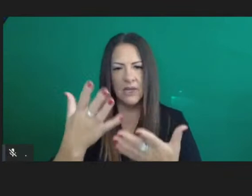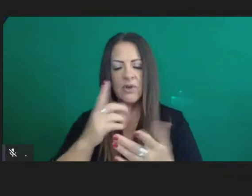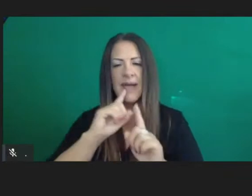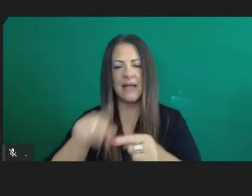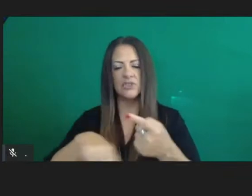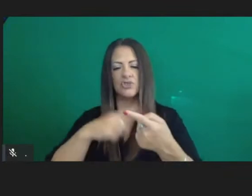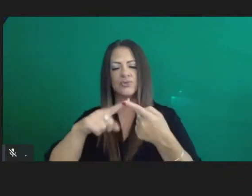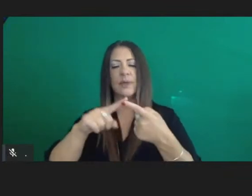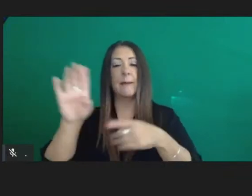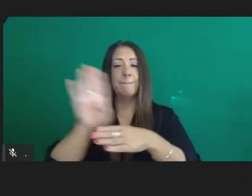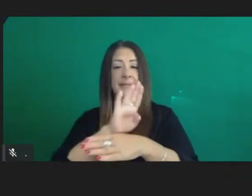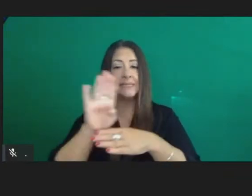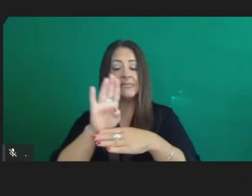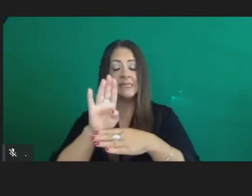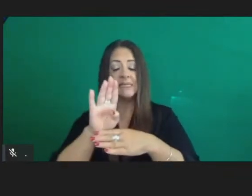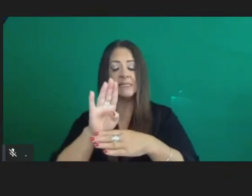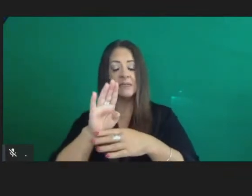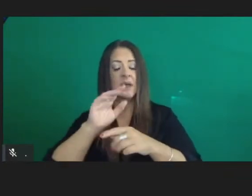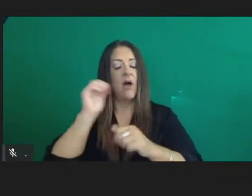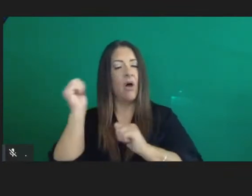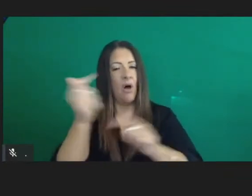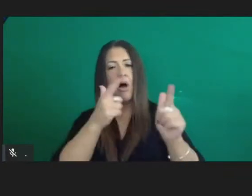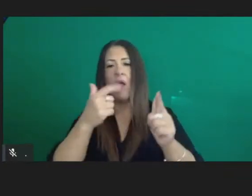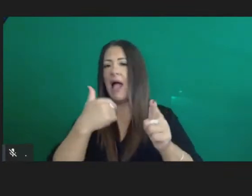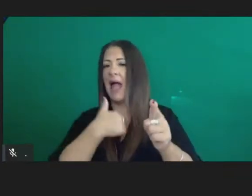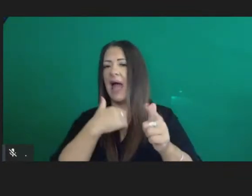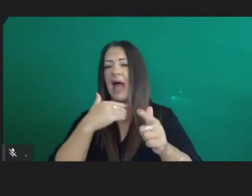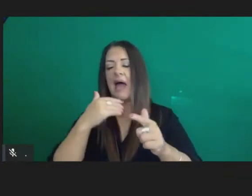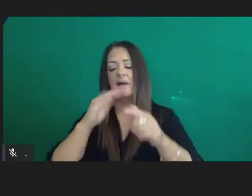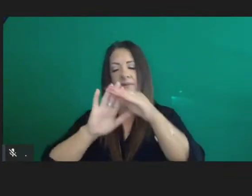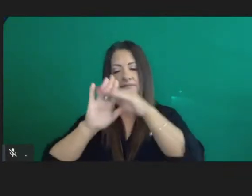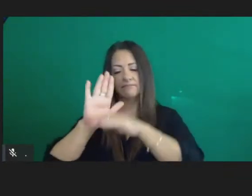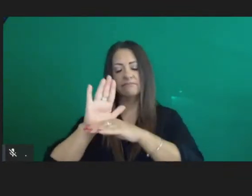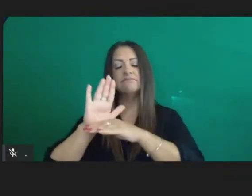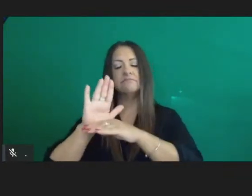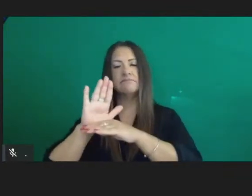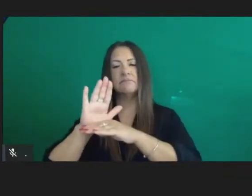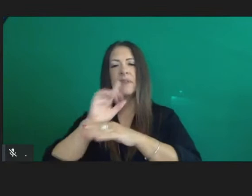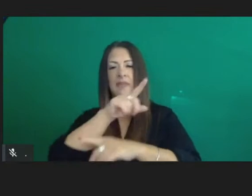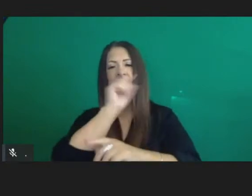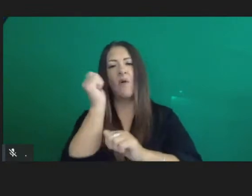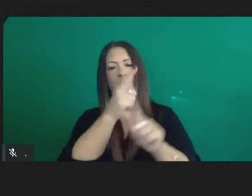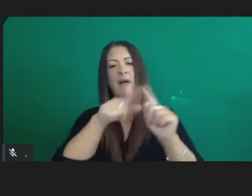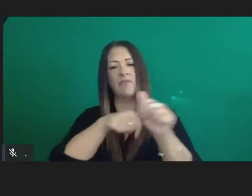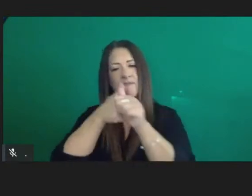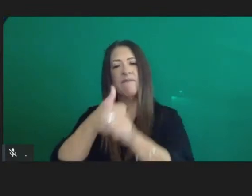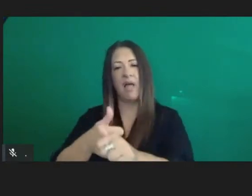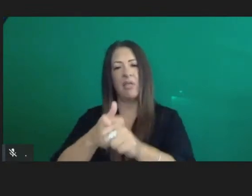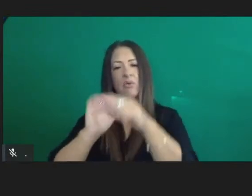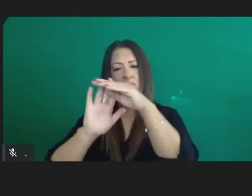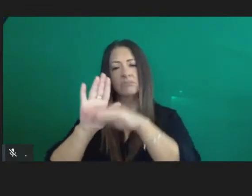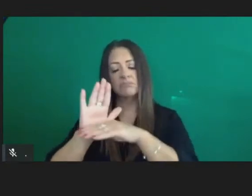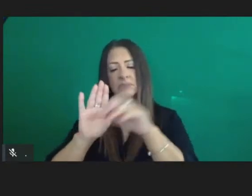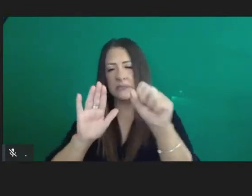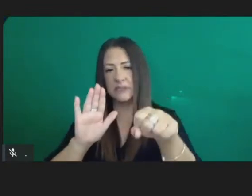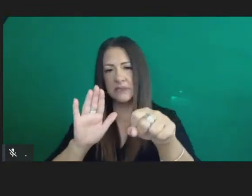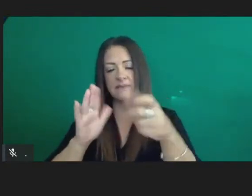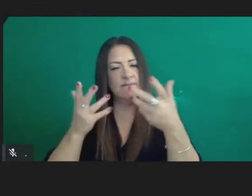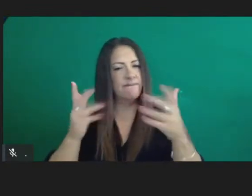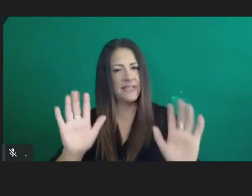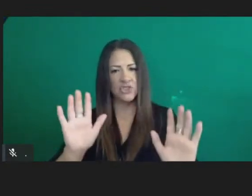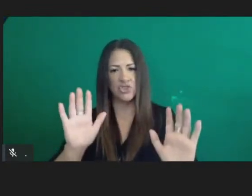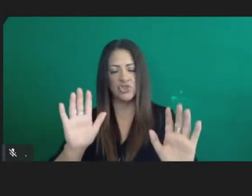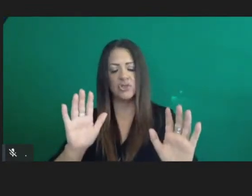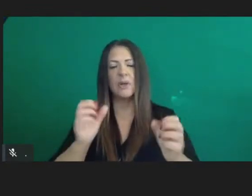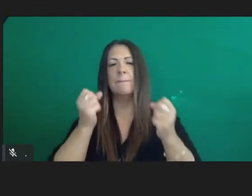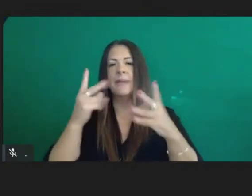that they do recognize and follow this guidance. I think a number of